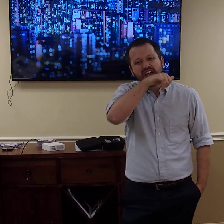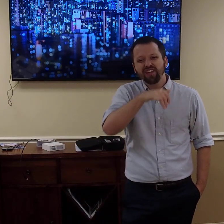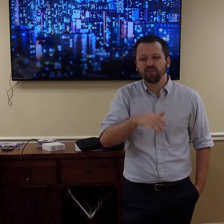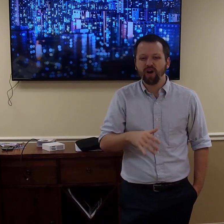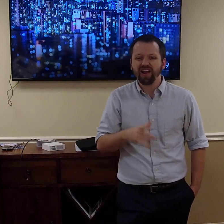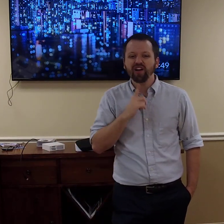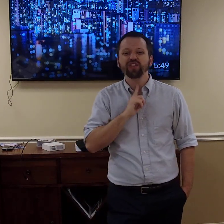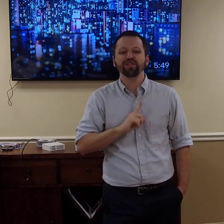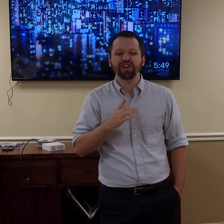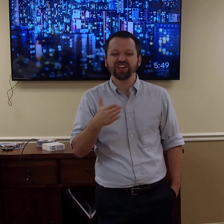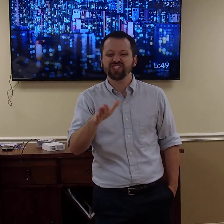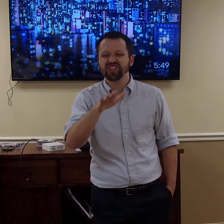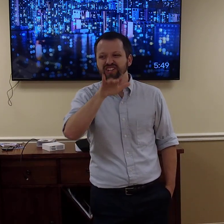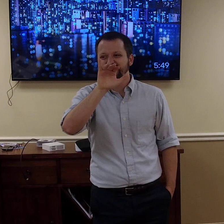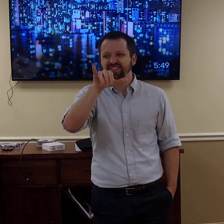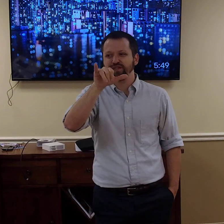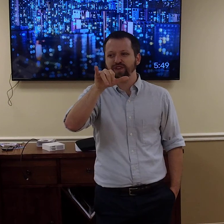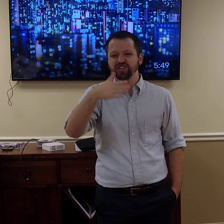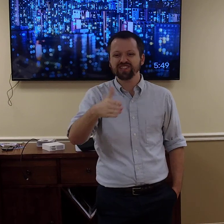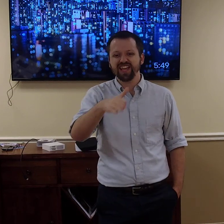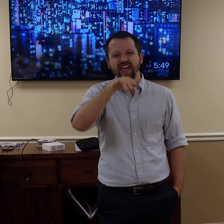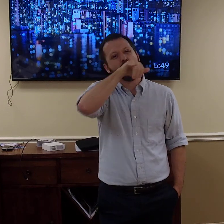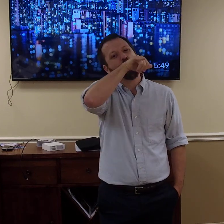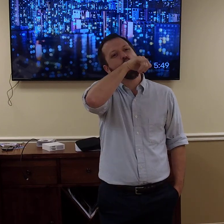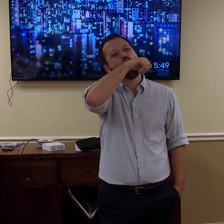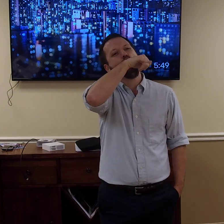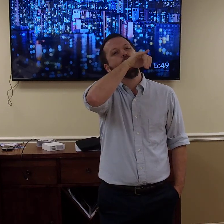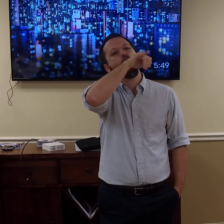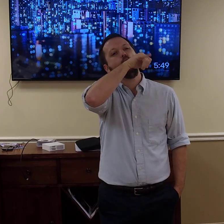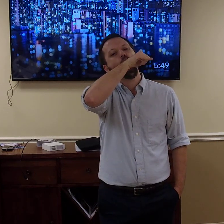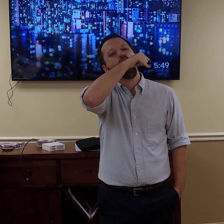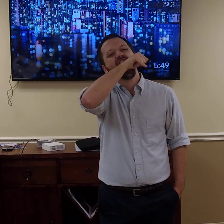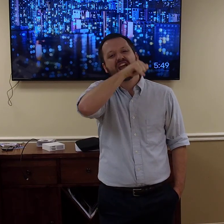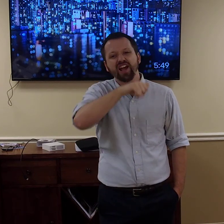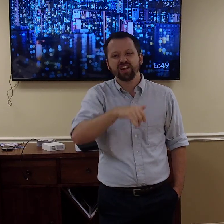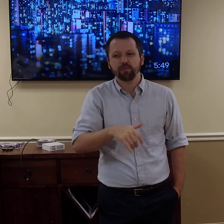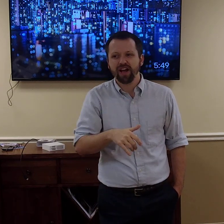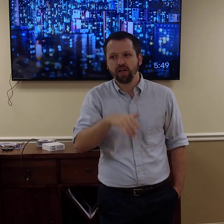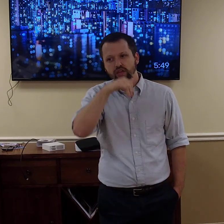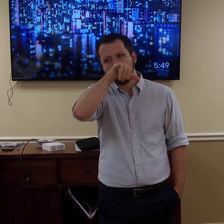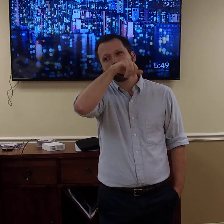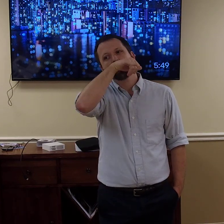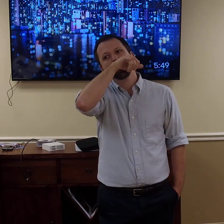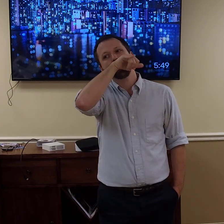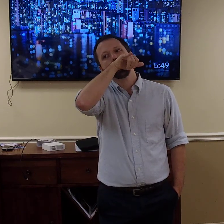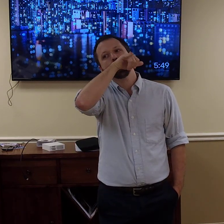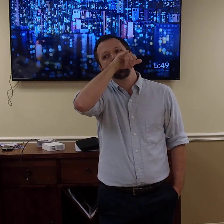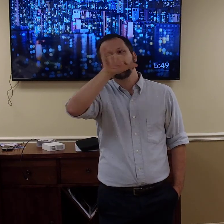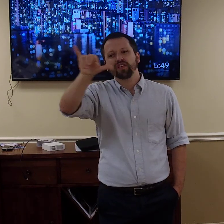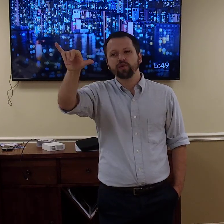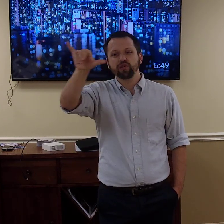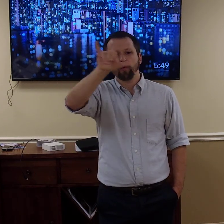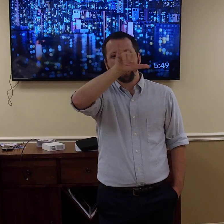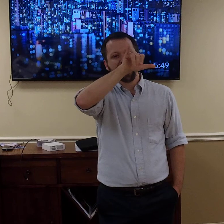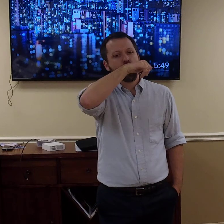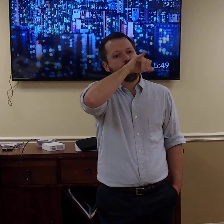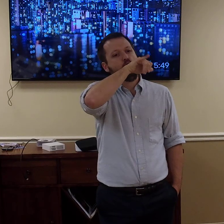So, swallow the fish. That's the fish's tail hanging out of your mouth. It's like with a Y.